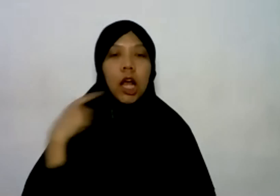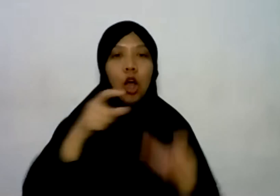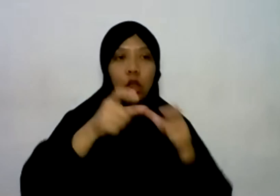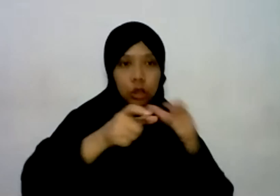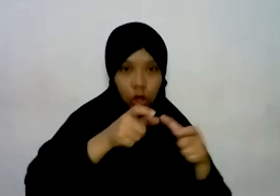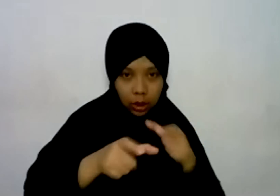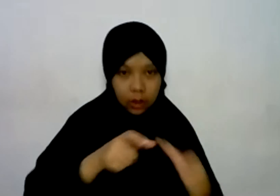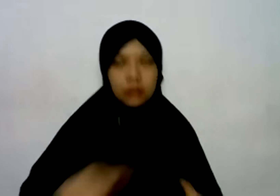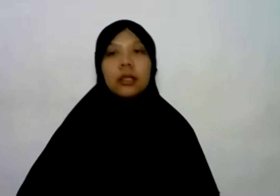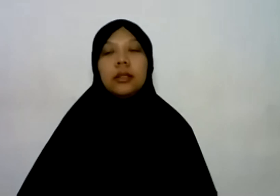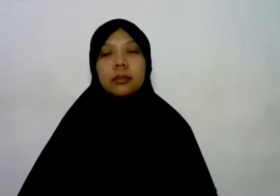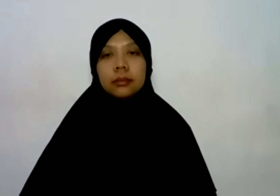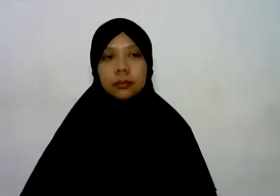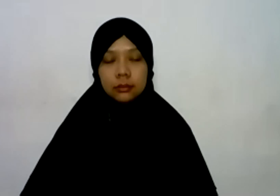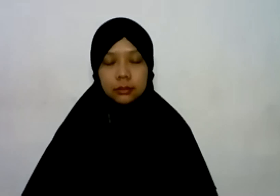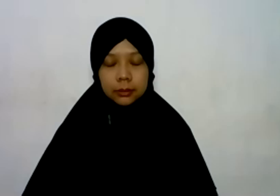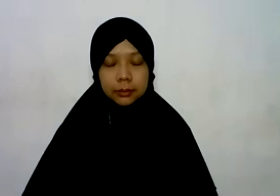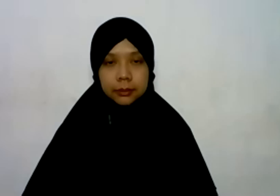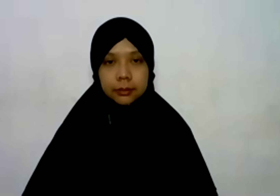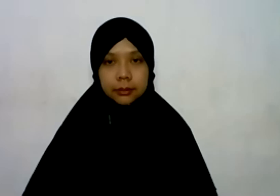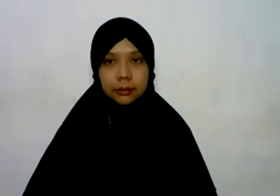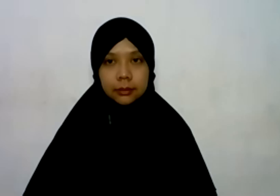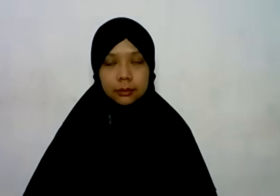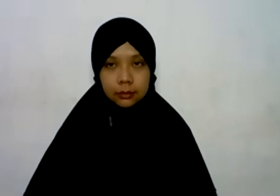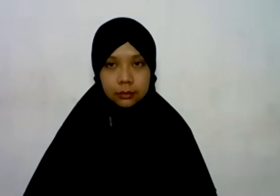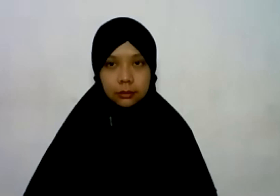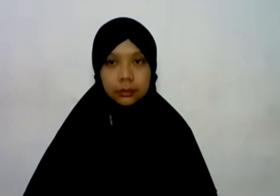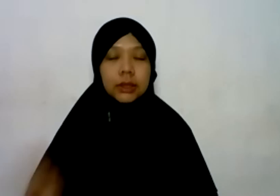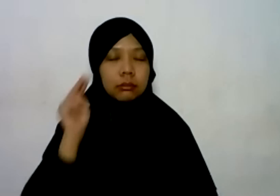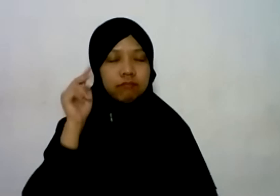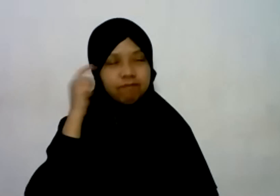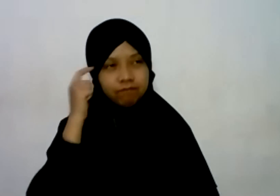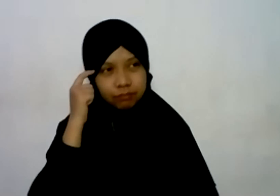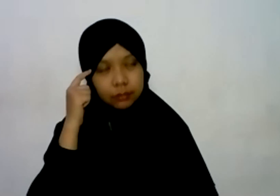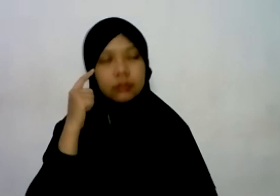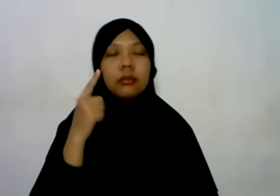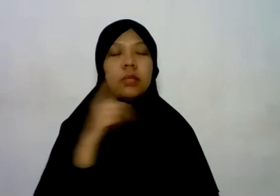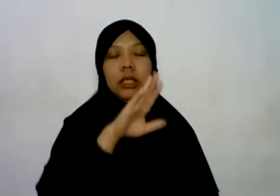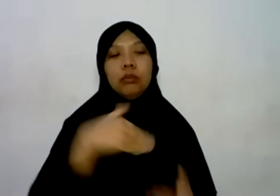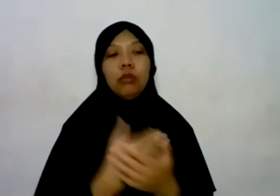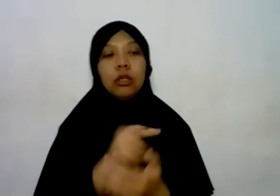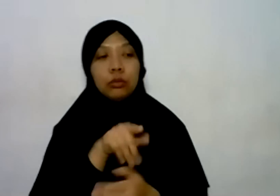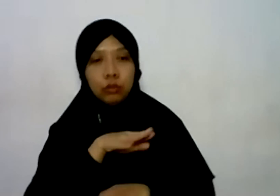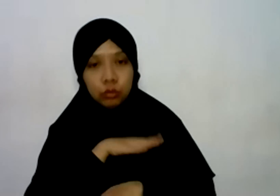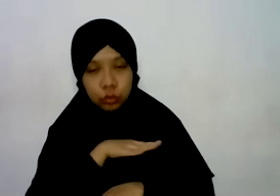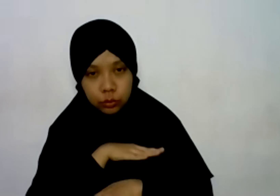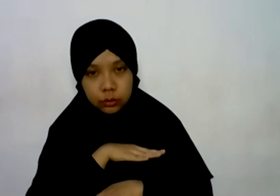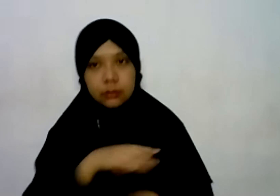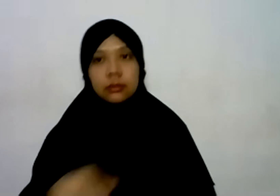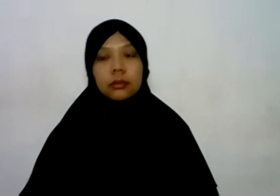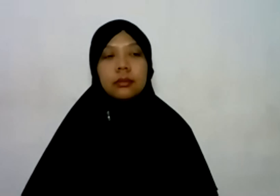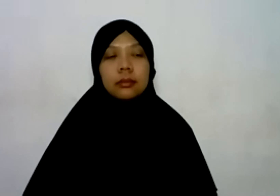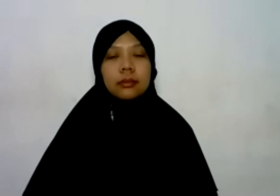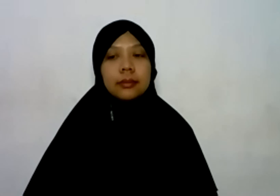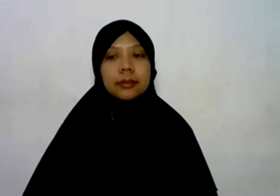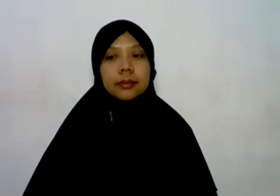enforcement. So I think all of these need all of us